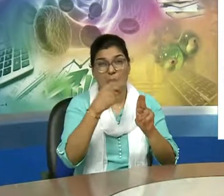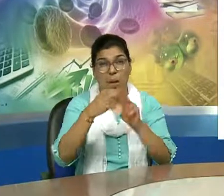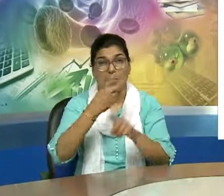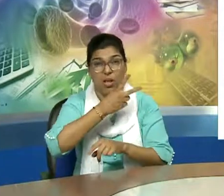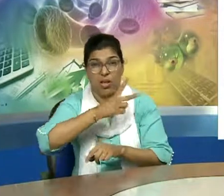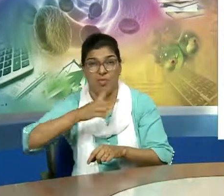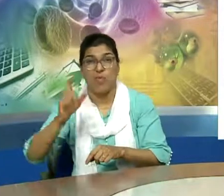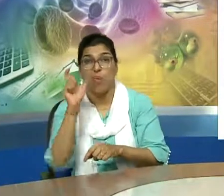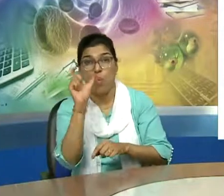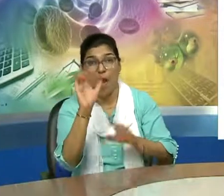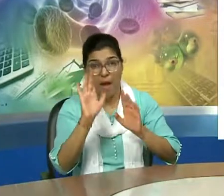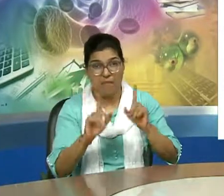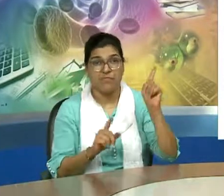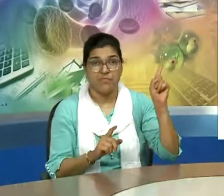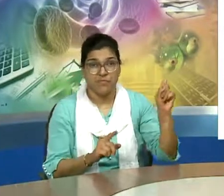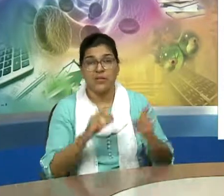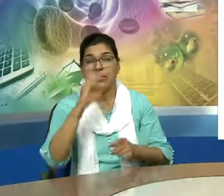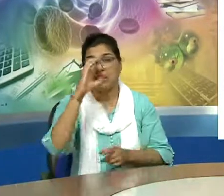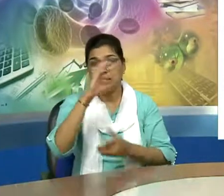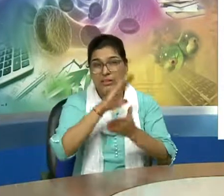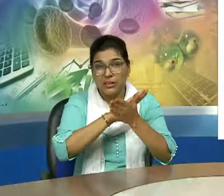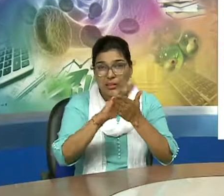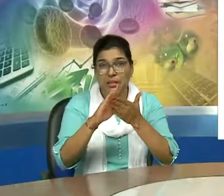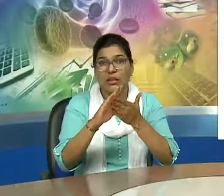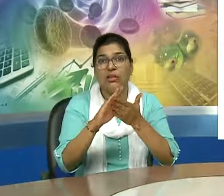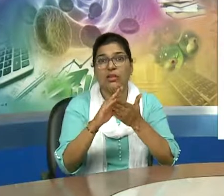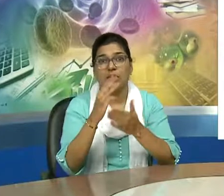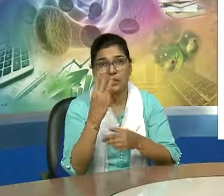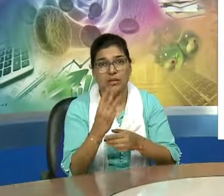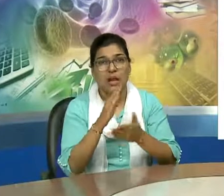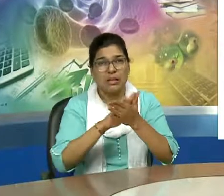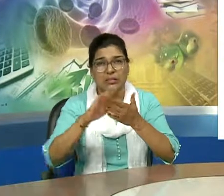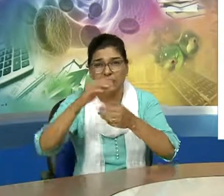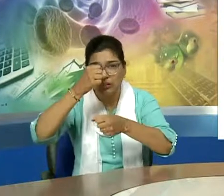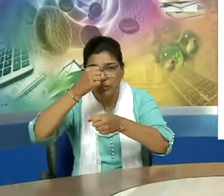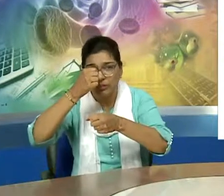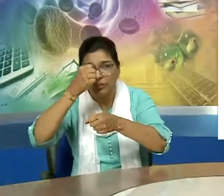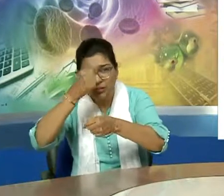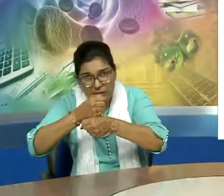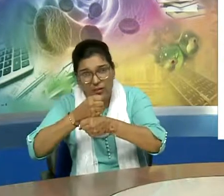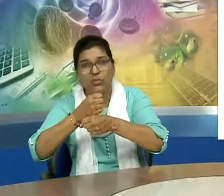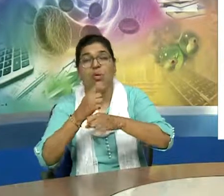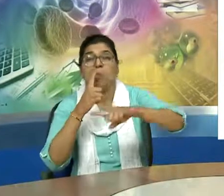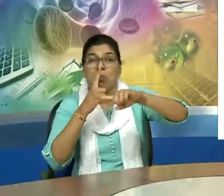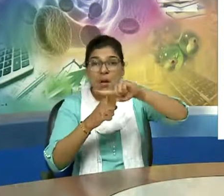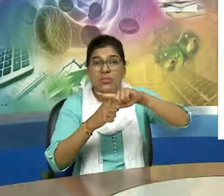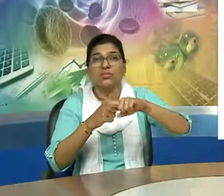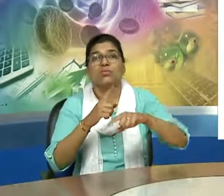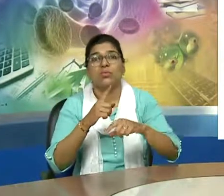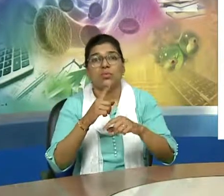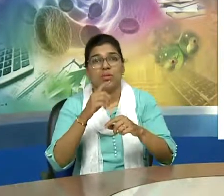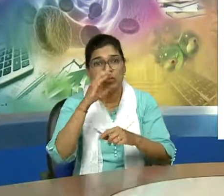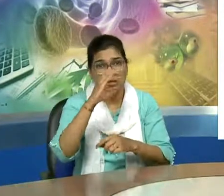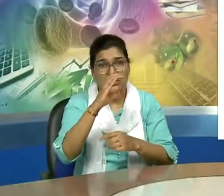some chemical which is named on the screen, which is known as soluble monomonomethyl